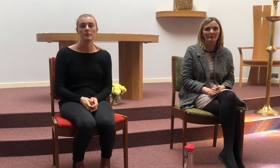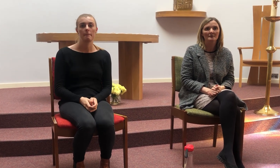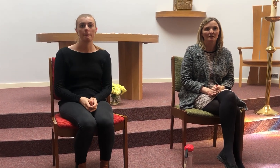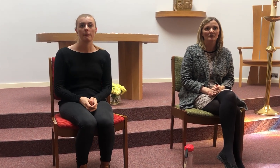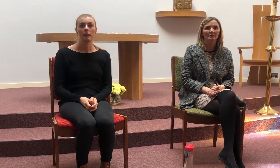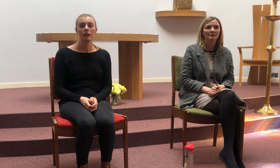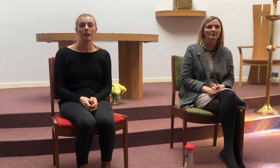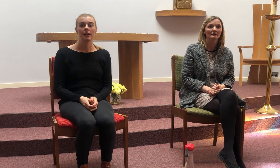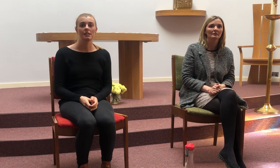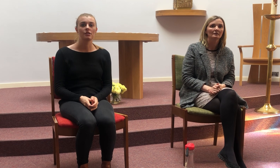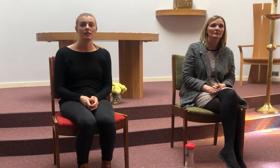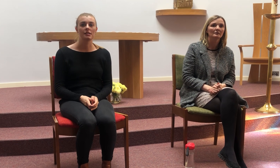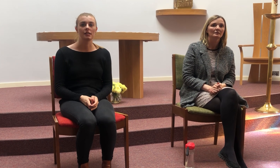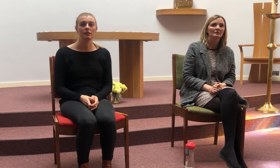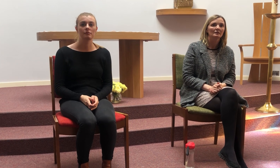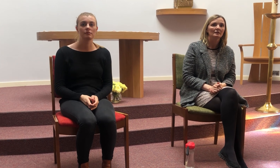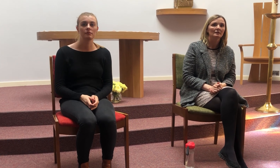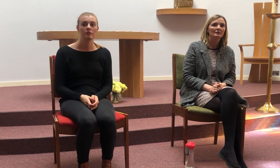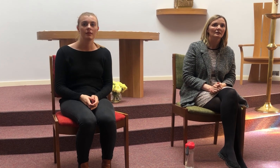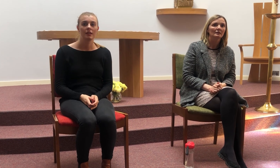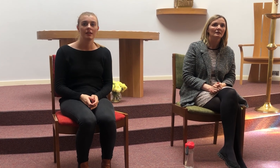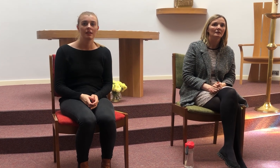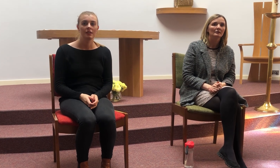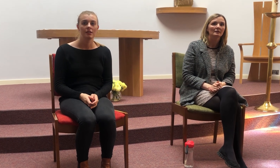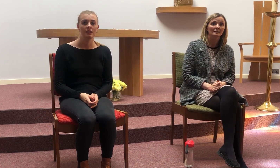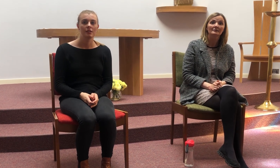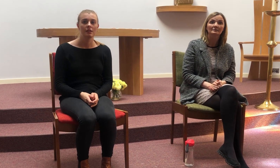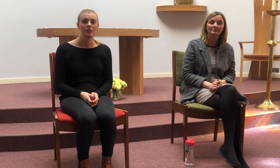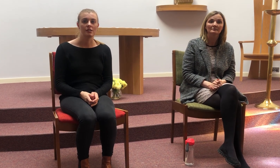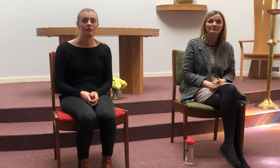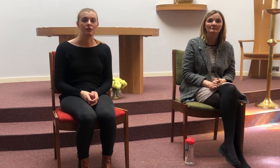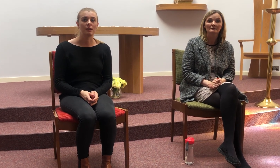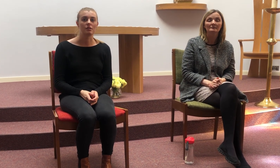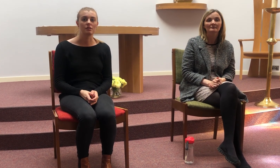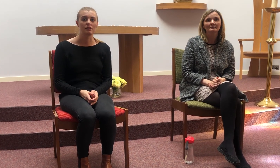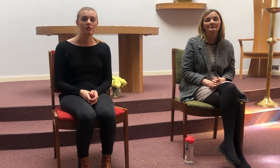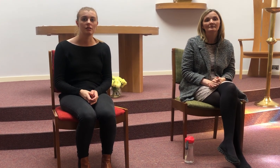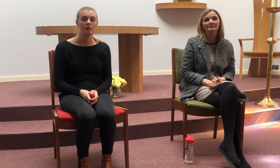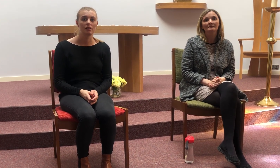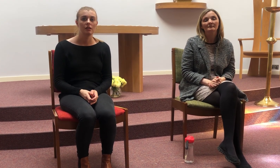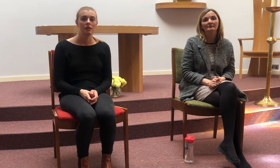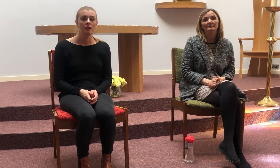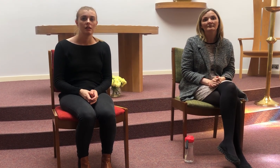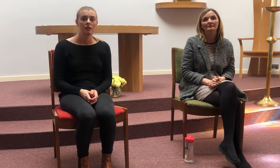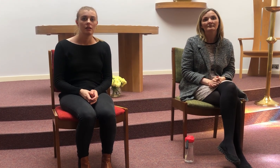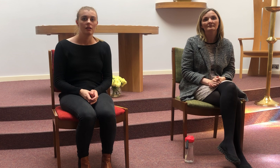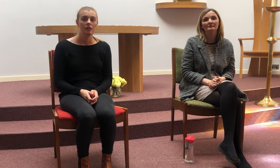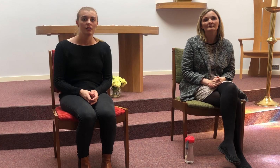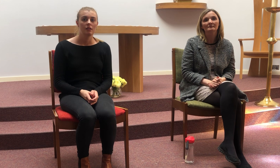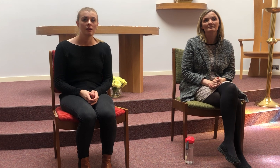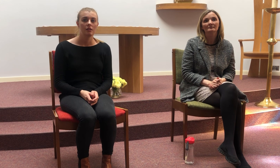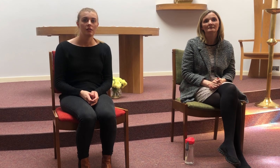That's on our website, yeah. It's interesting. Just have another question.